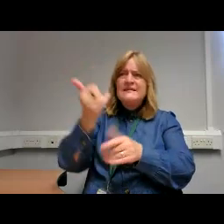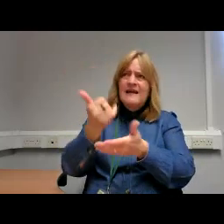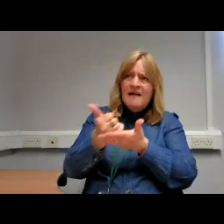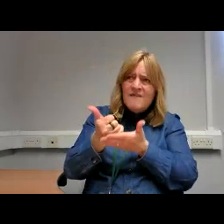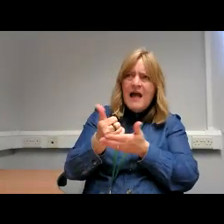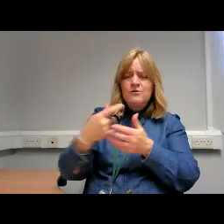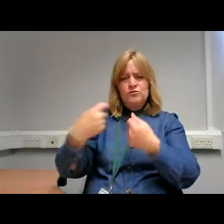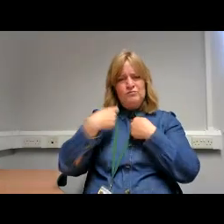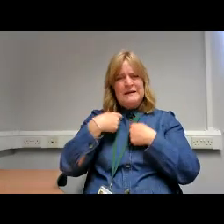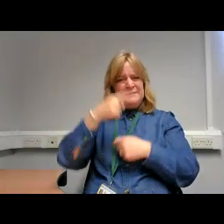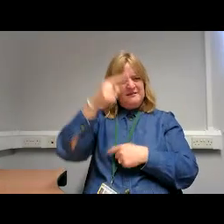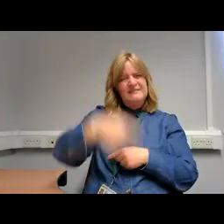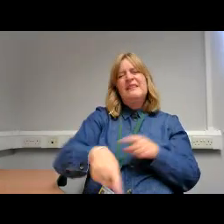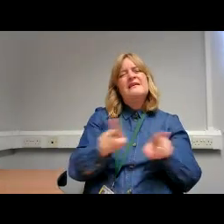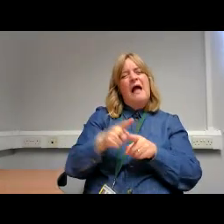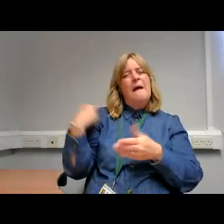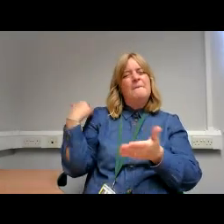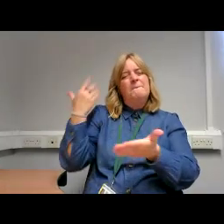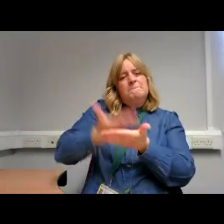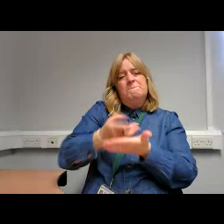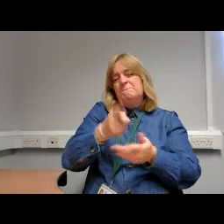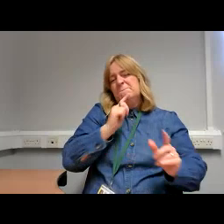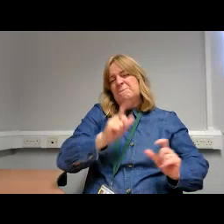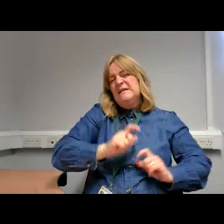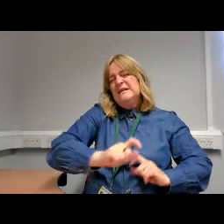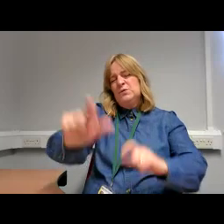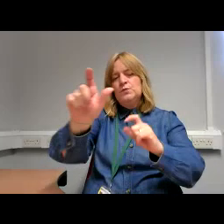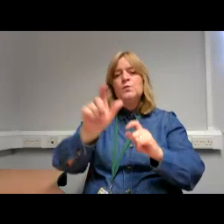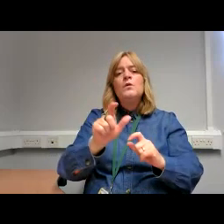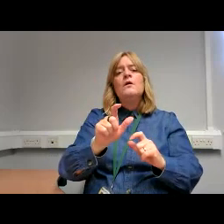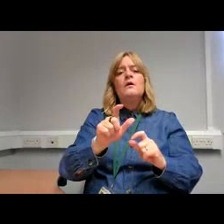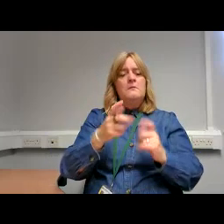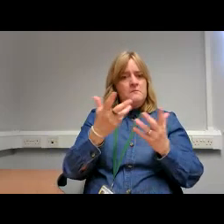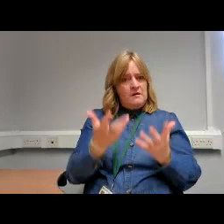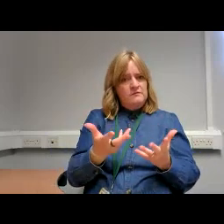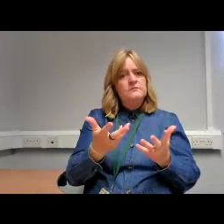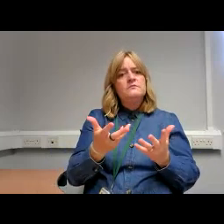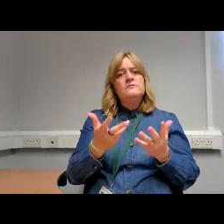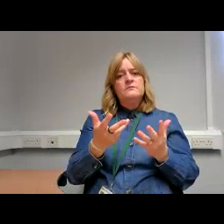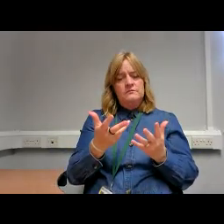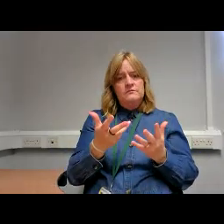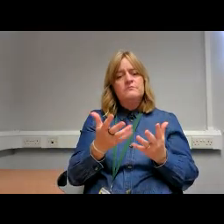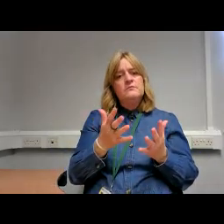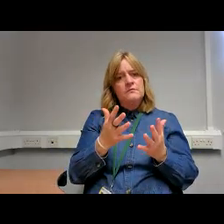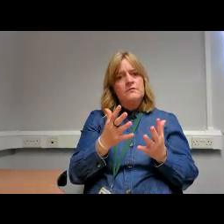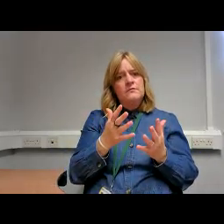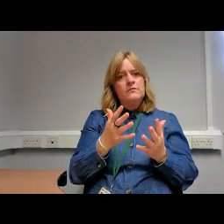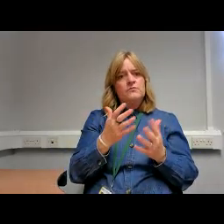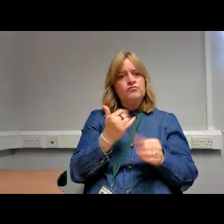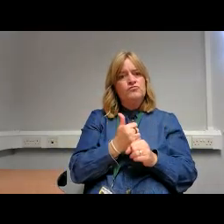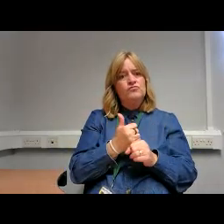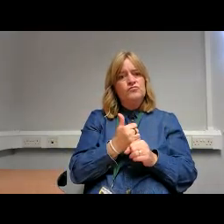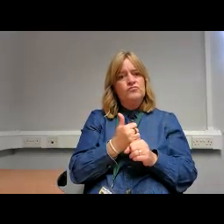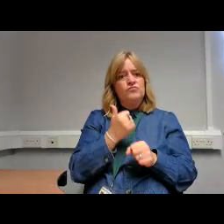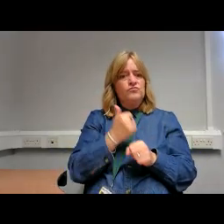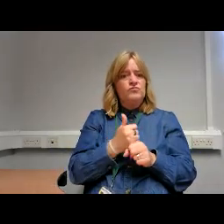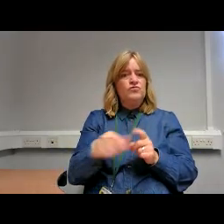those conditions. So that continues, and again, more and more as we go forward, GP practices